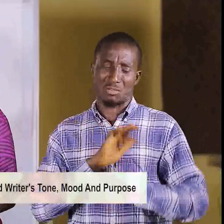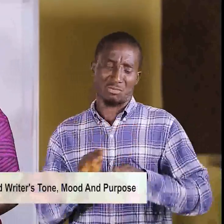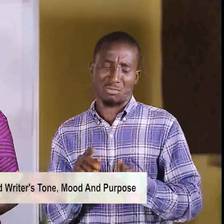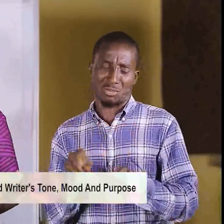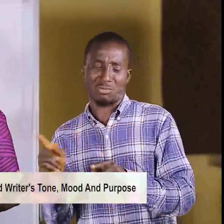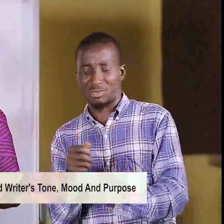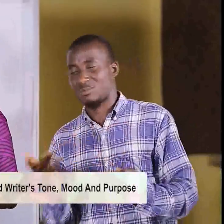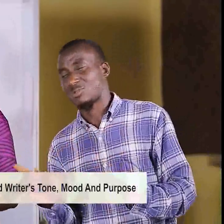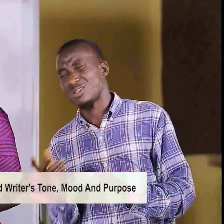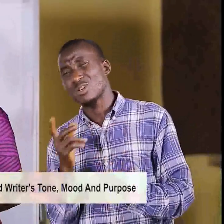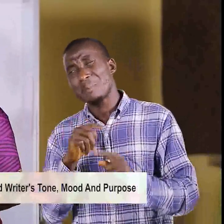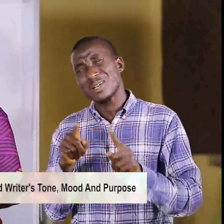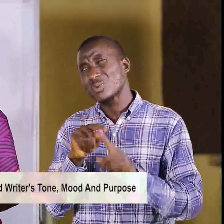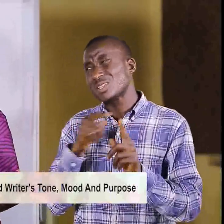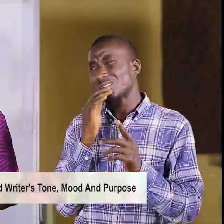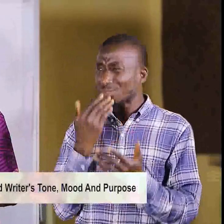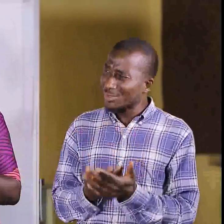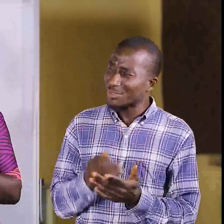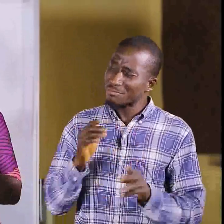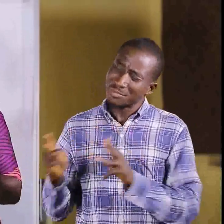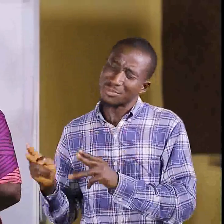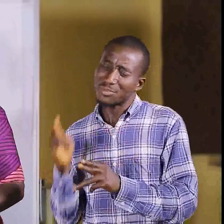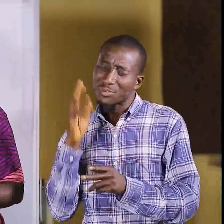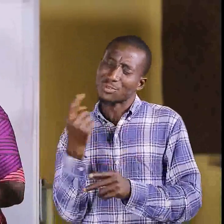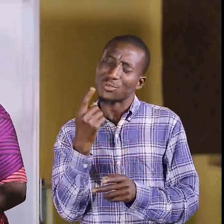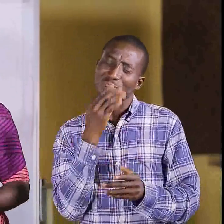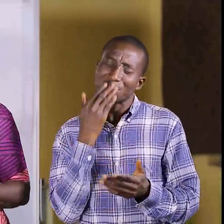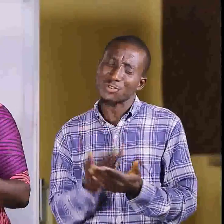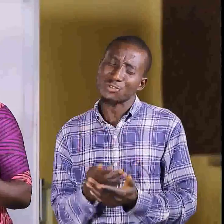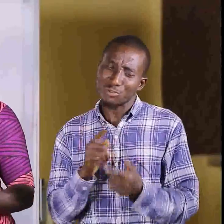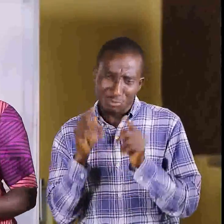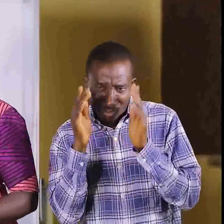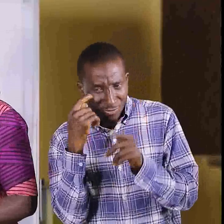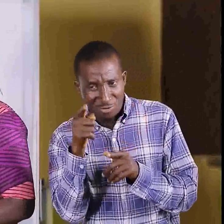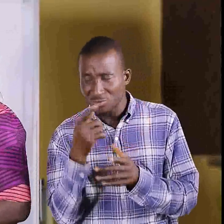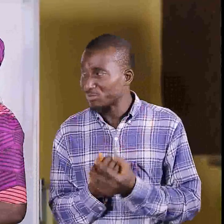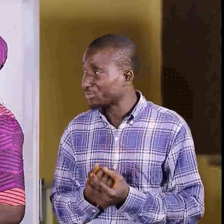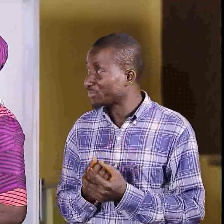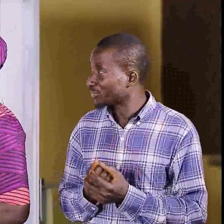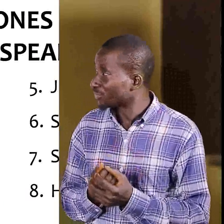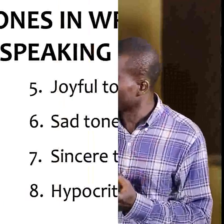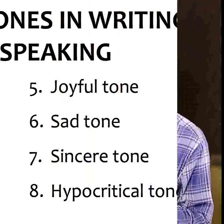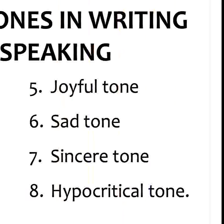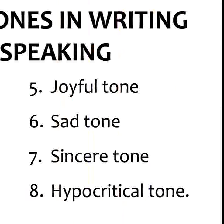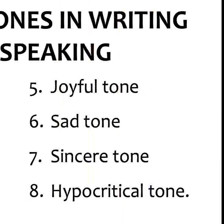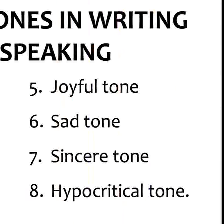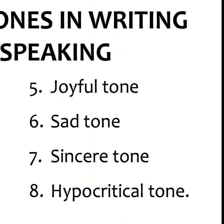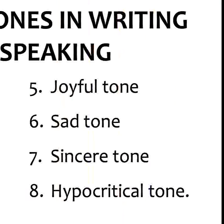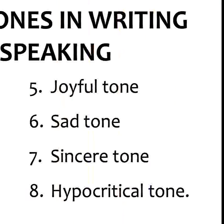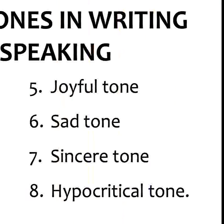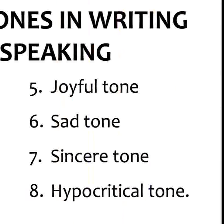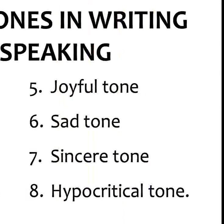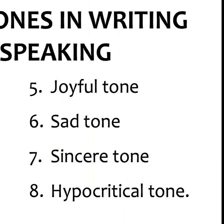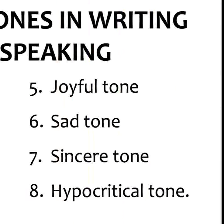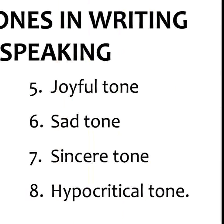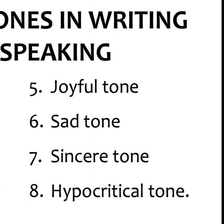is positive, the tone is pleasant, people would always be eager to want to hear you speak. Now, we